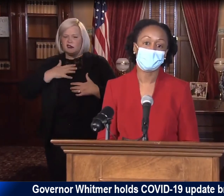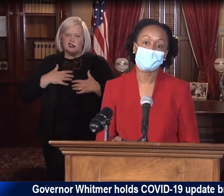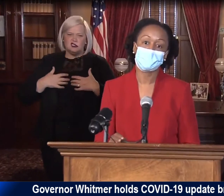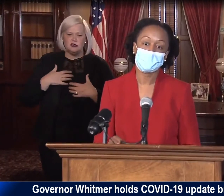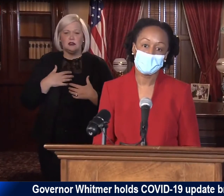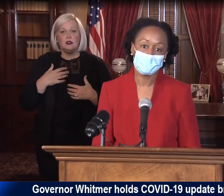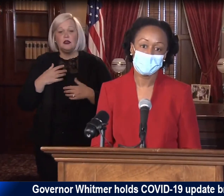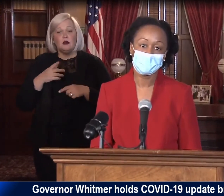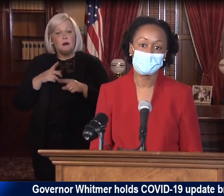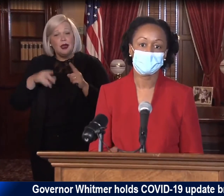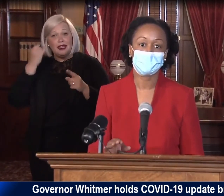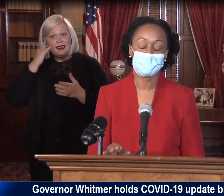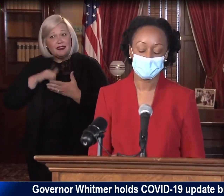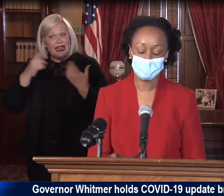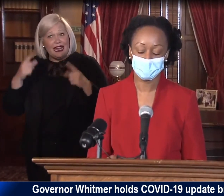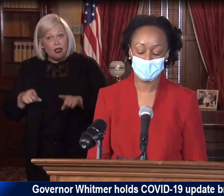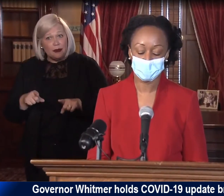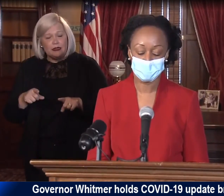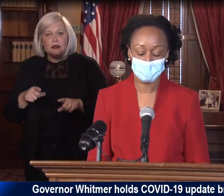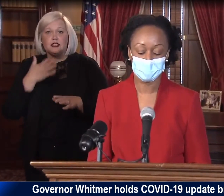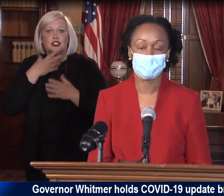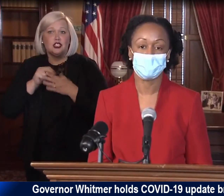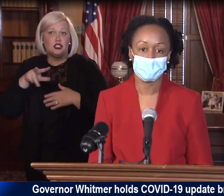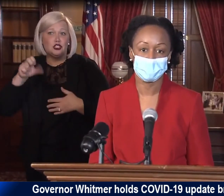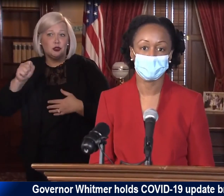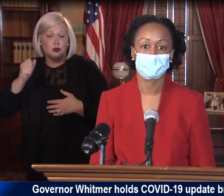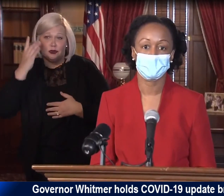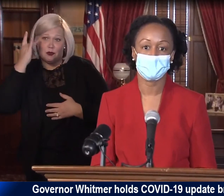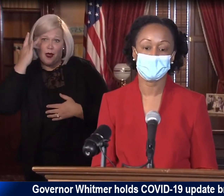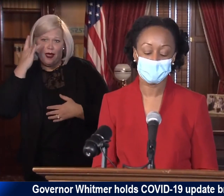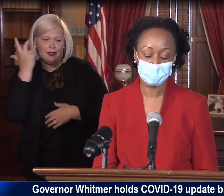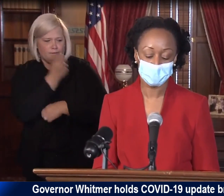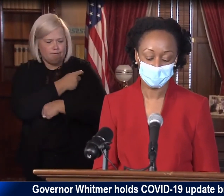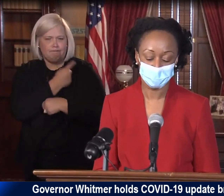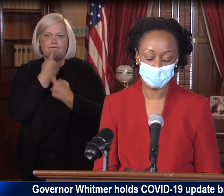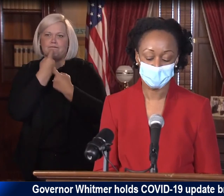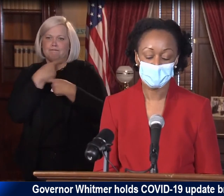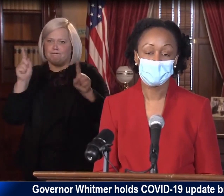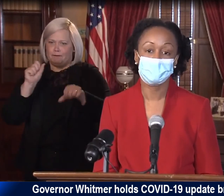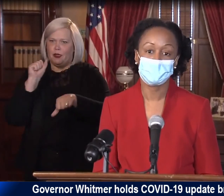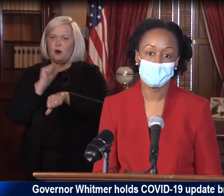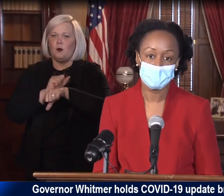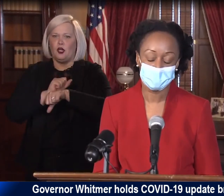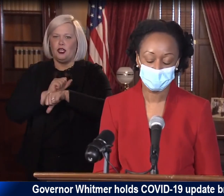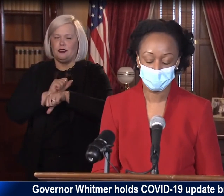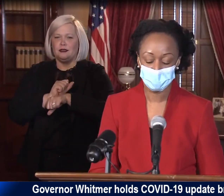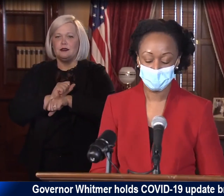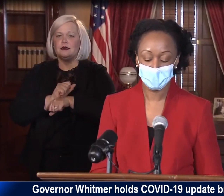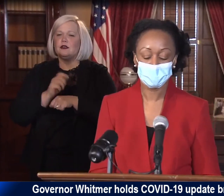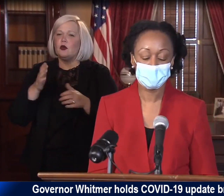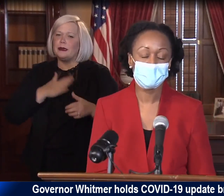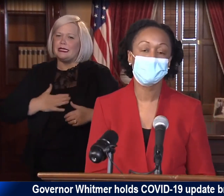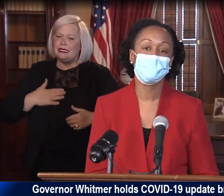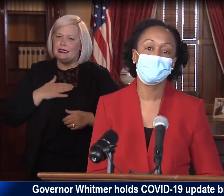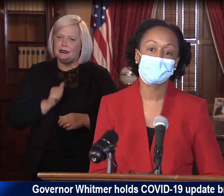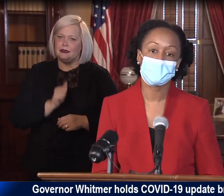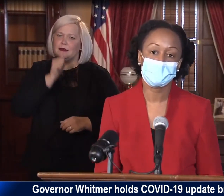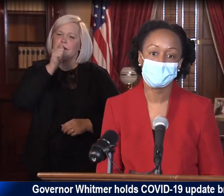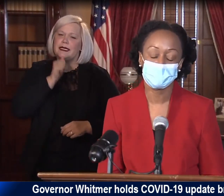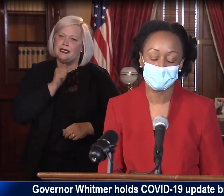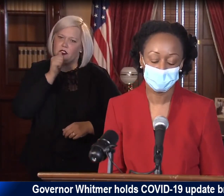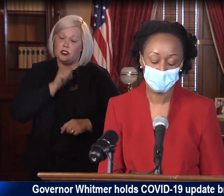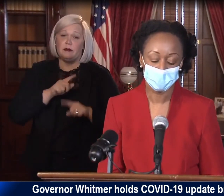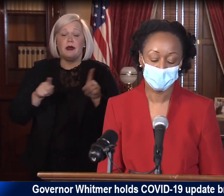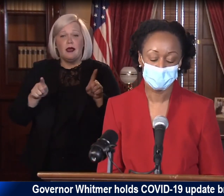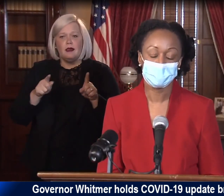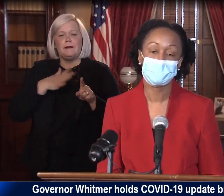I know that if that happens, that's because the vaccine is working. And I encourage everyone to be patient, but please do sign